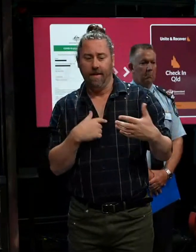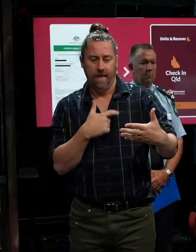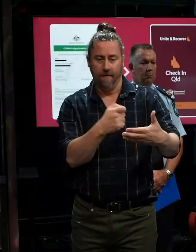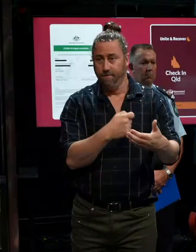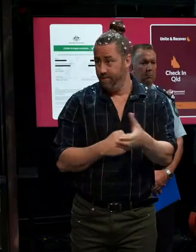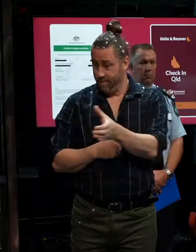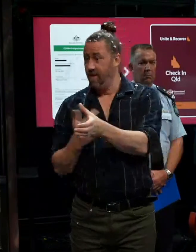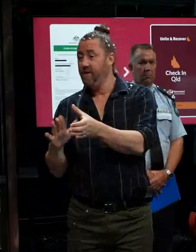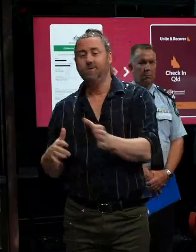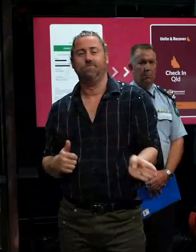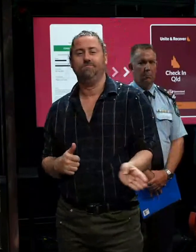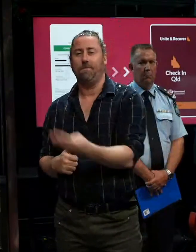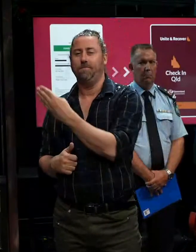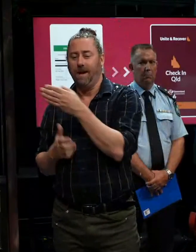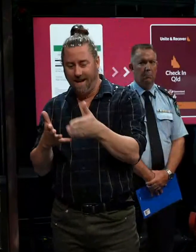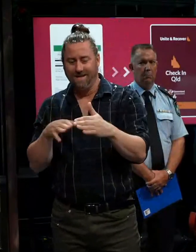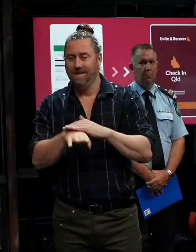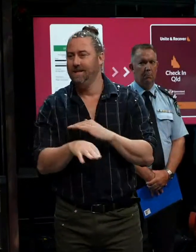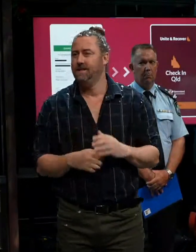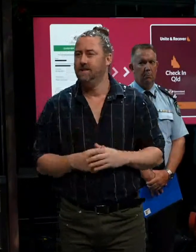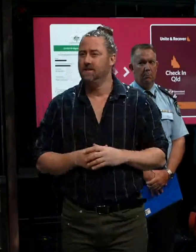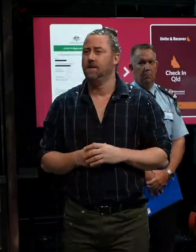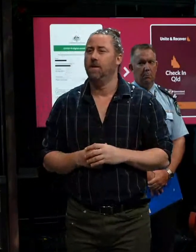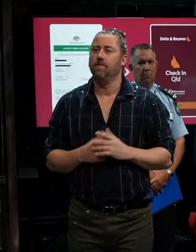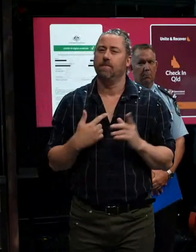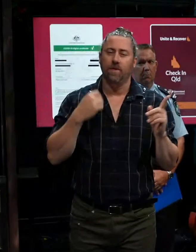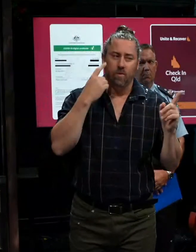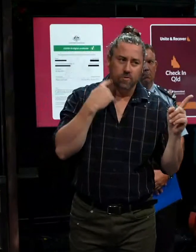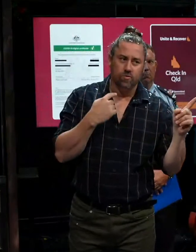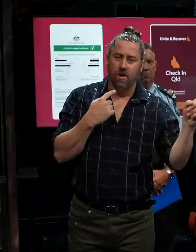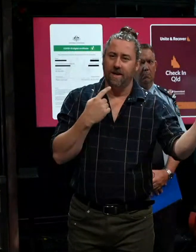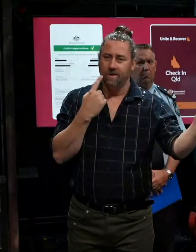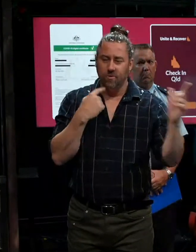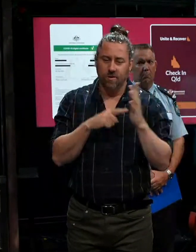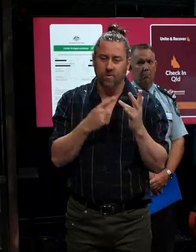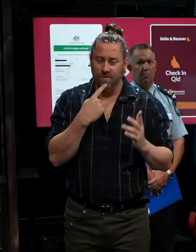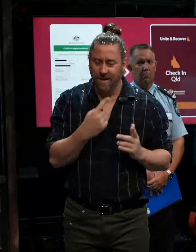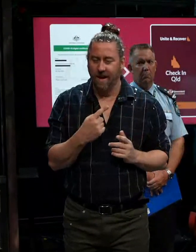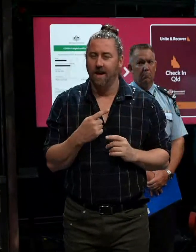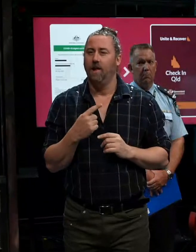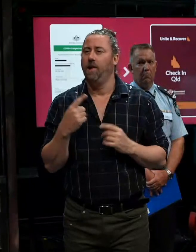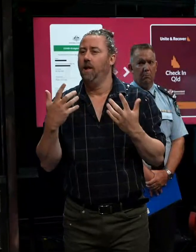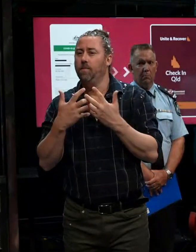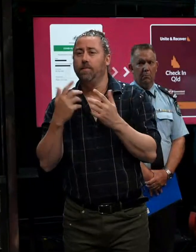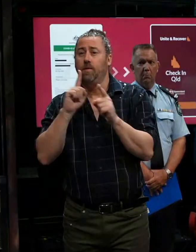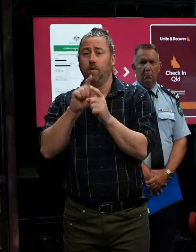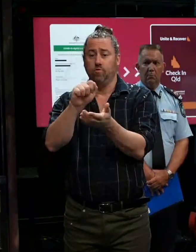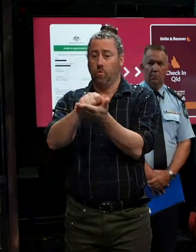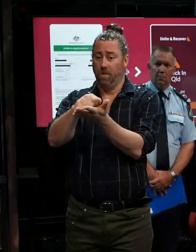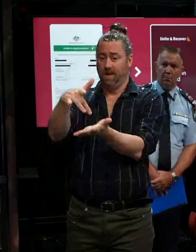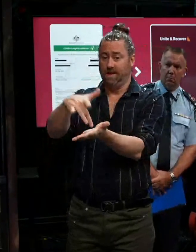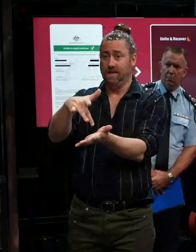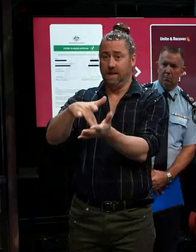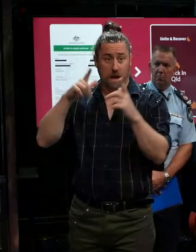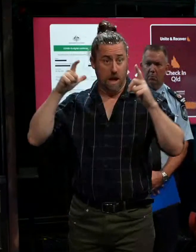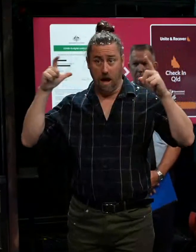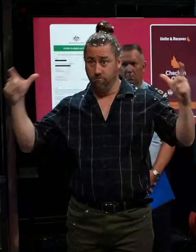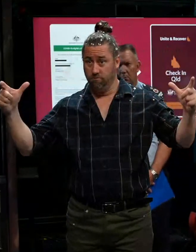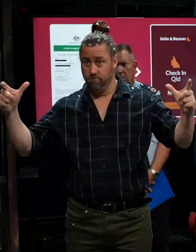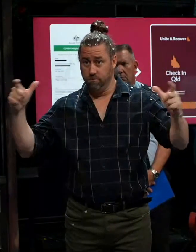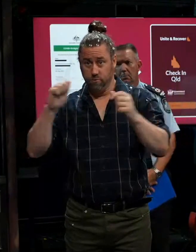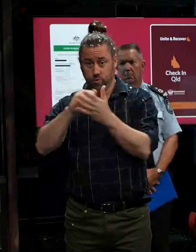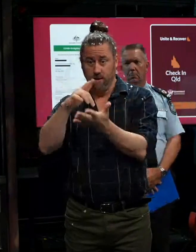process. I guess the thing Miles was getting at is that a lot of places now, like you go to shopping centres, pretty much